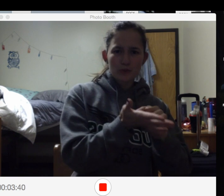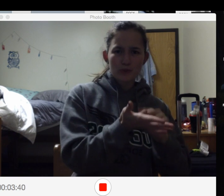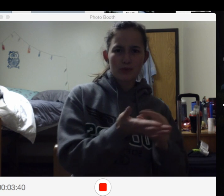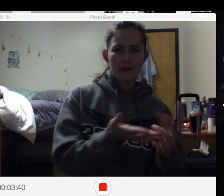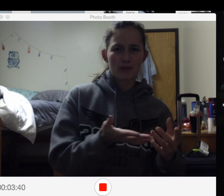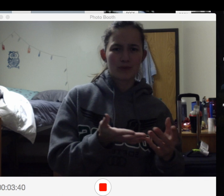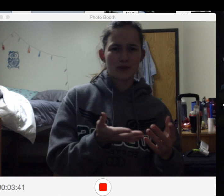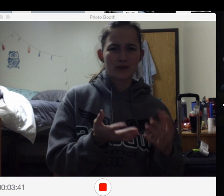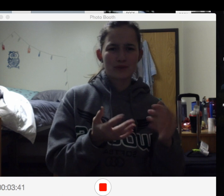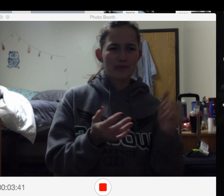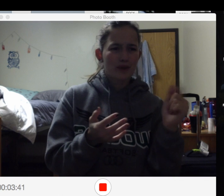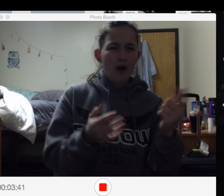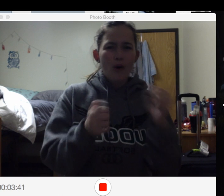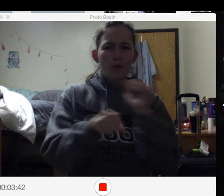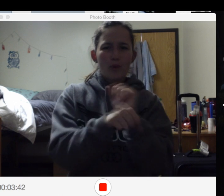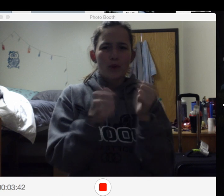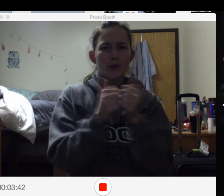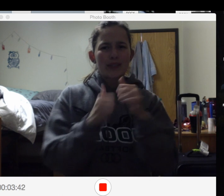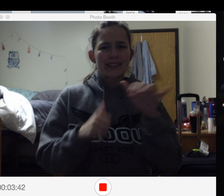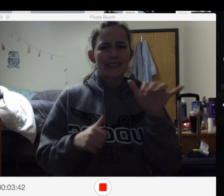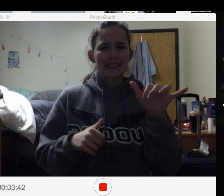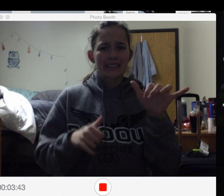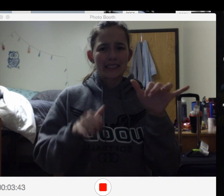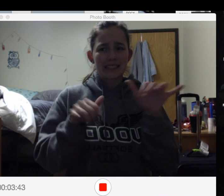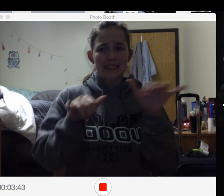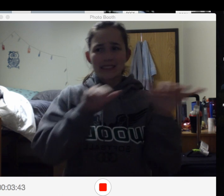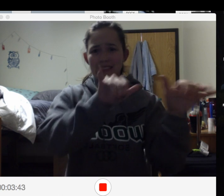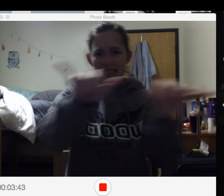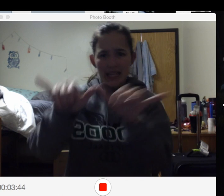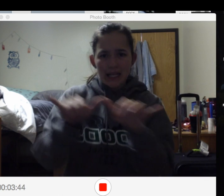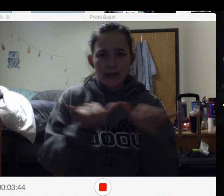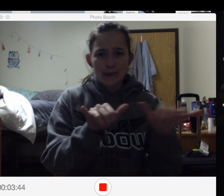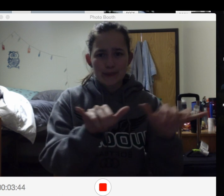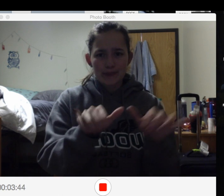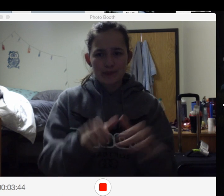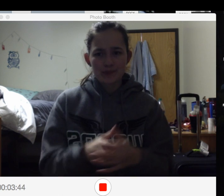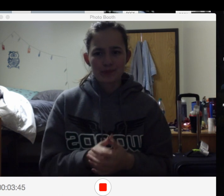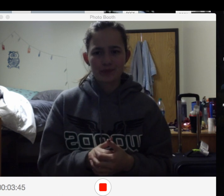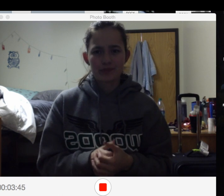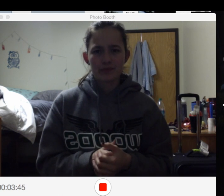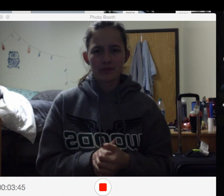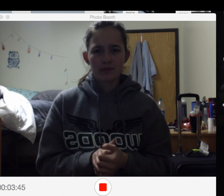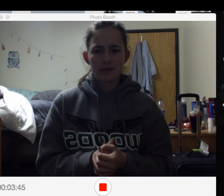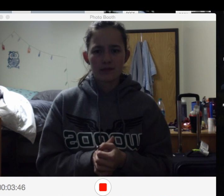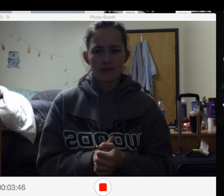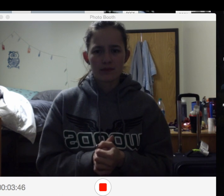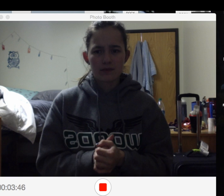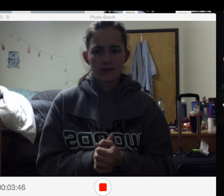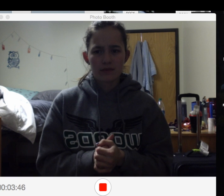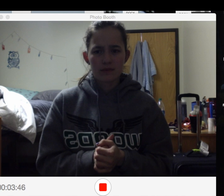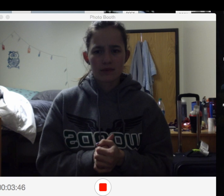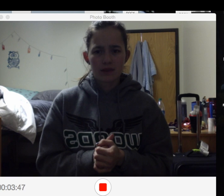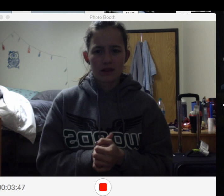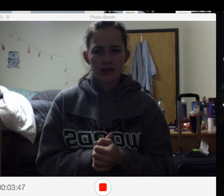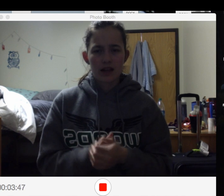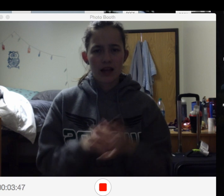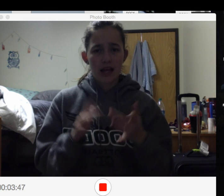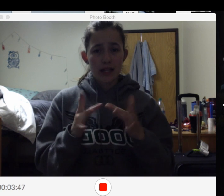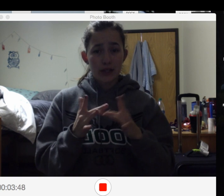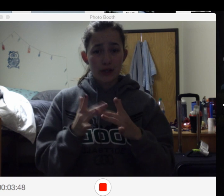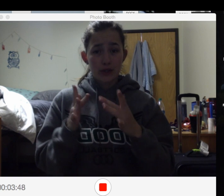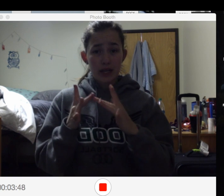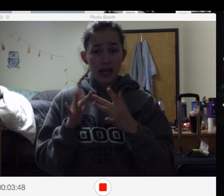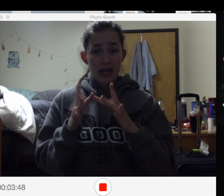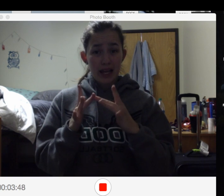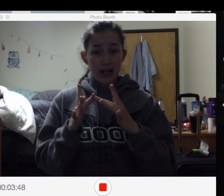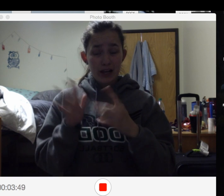with personalization in various ways. And where this moves us very quickly toward a world in which the internet is showing us